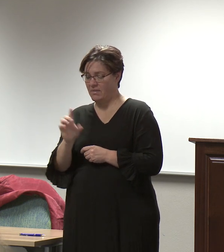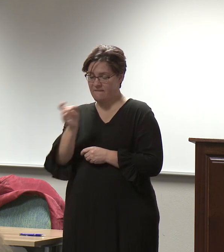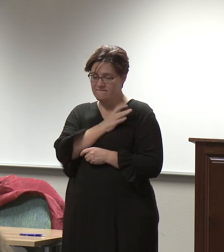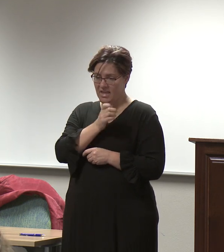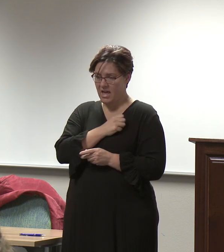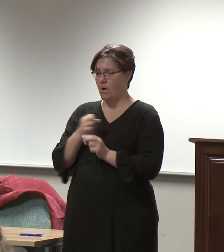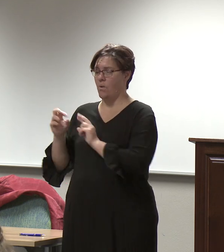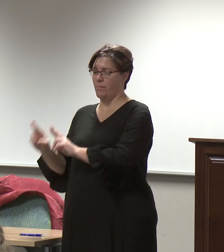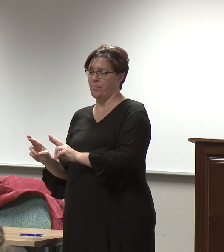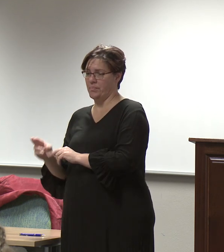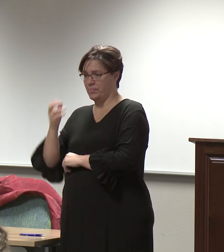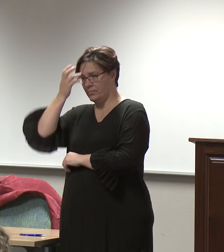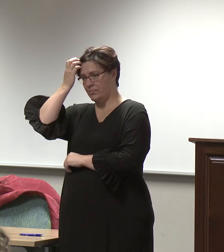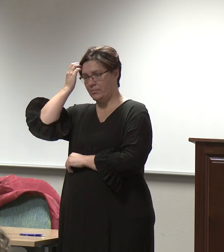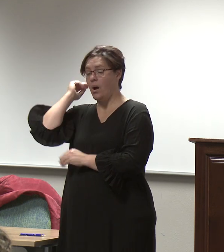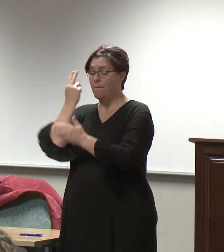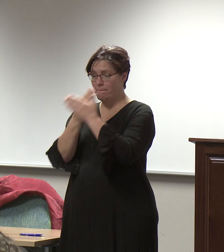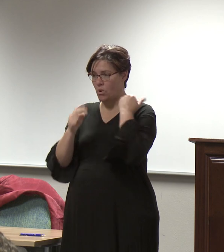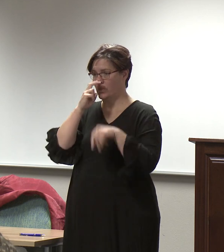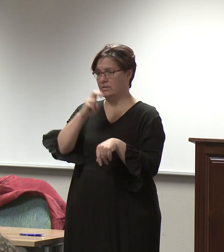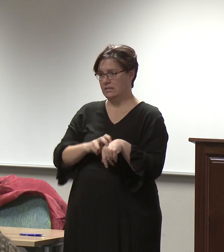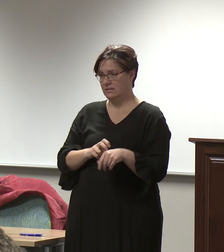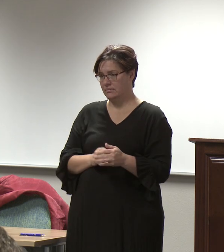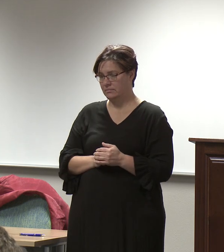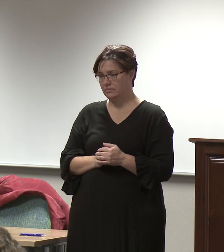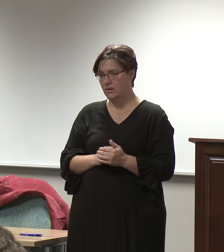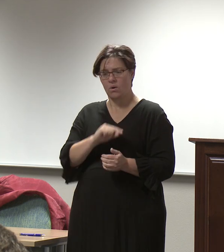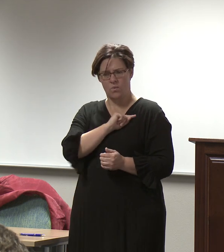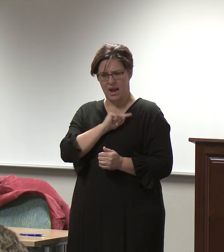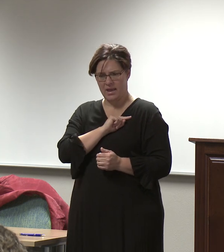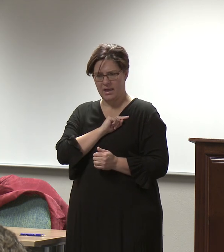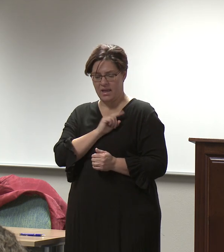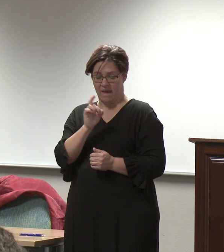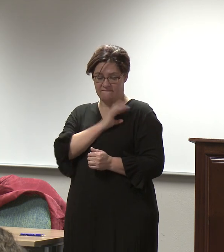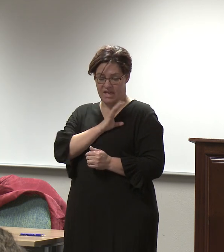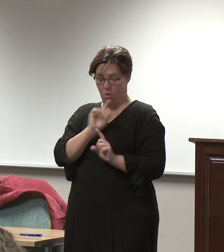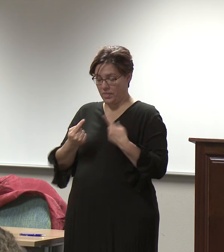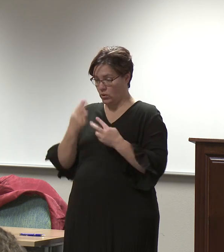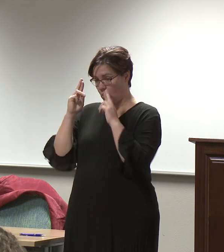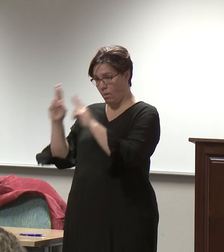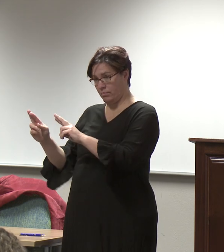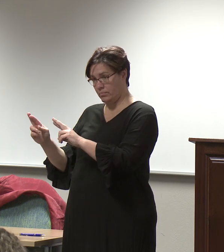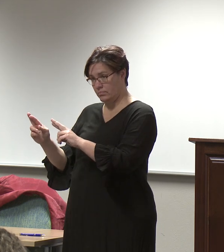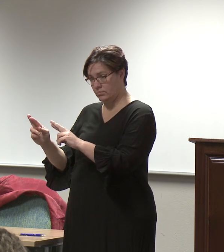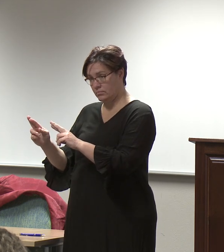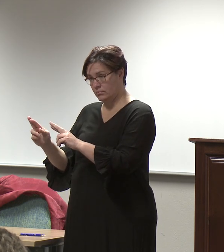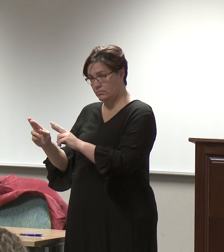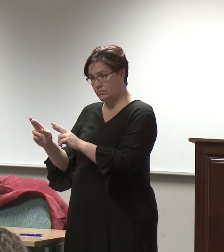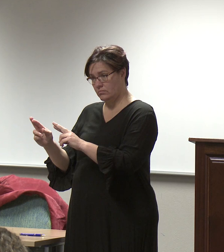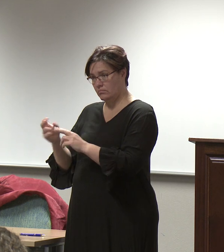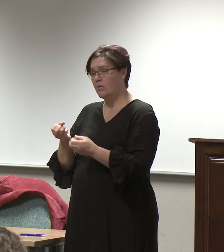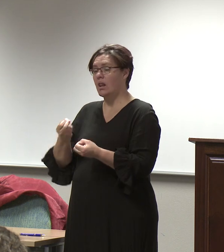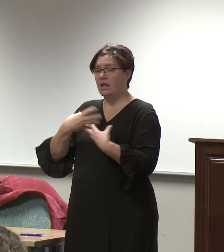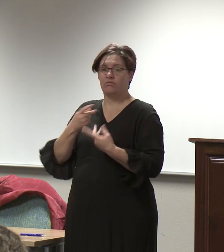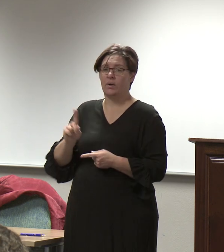hope. We need both. Because fear without hope gives to